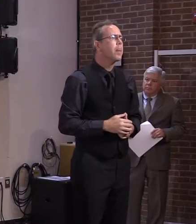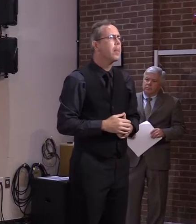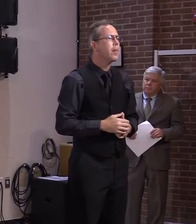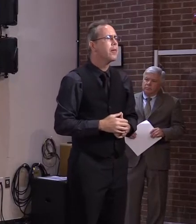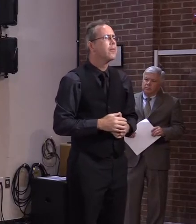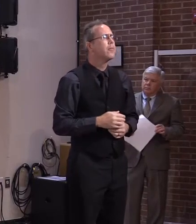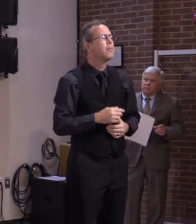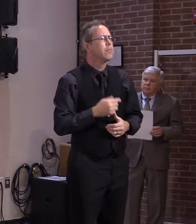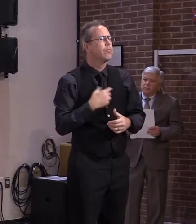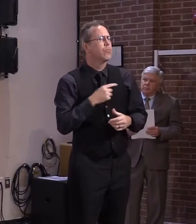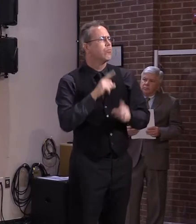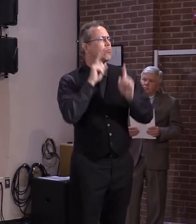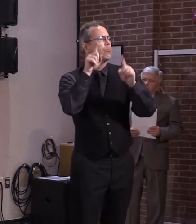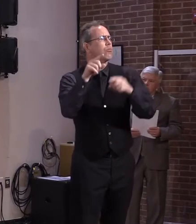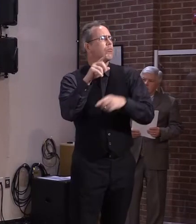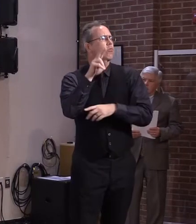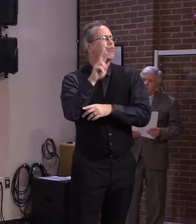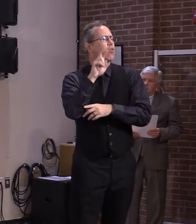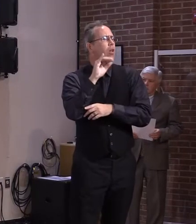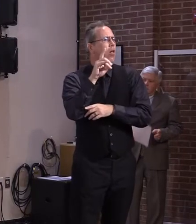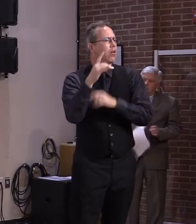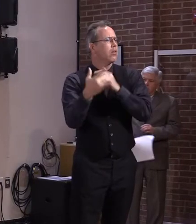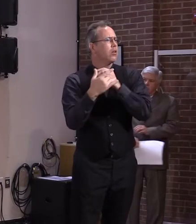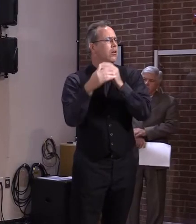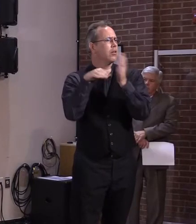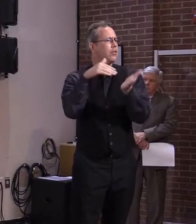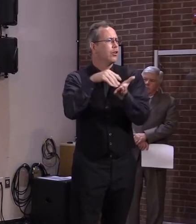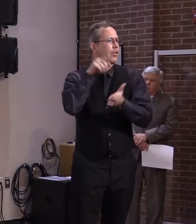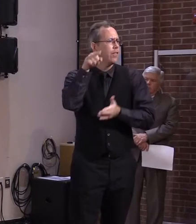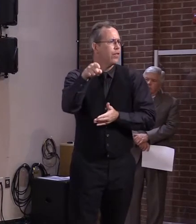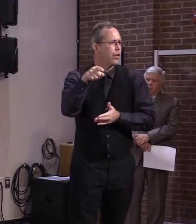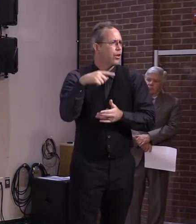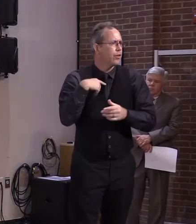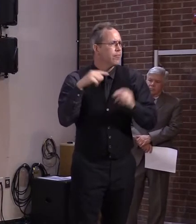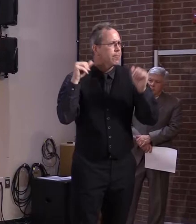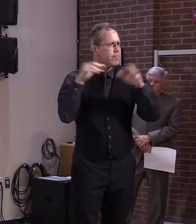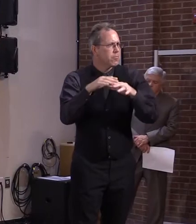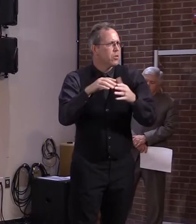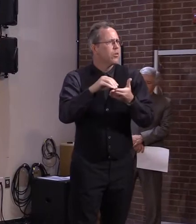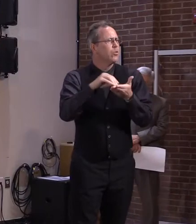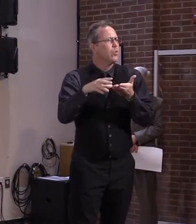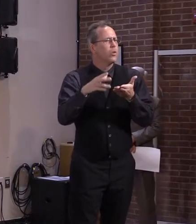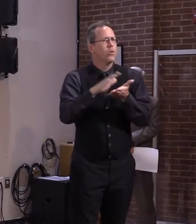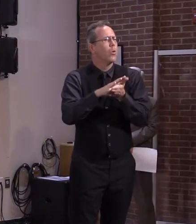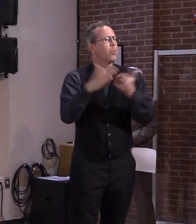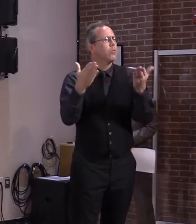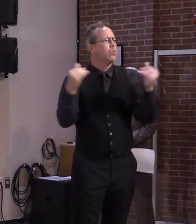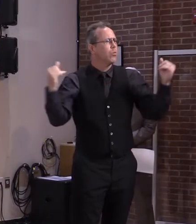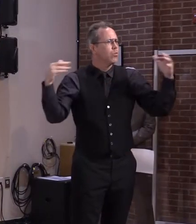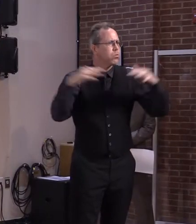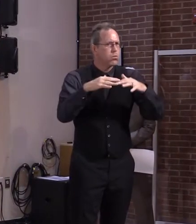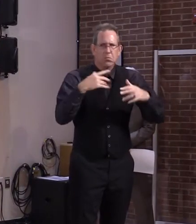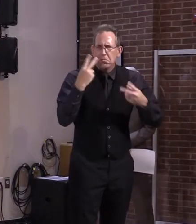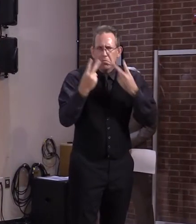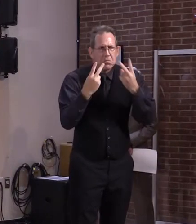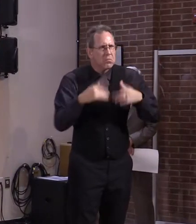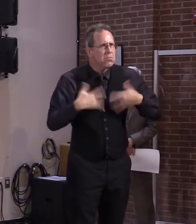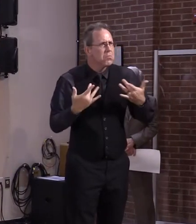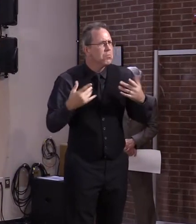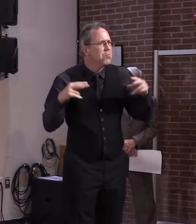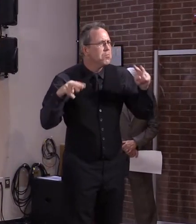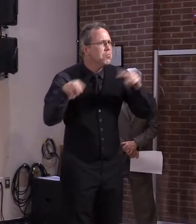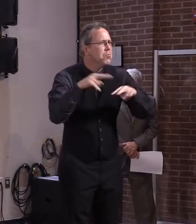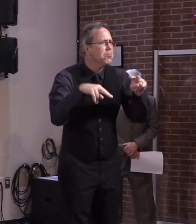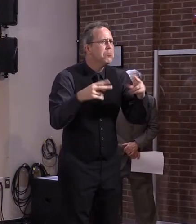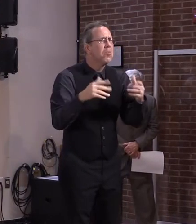person, both students and staff are very excited to be back in school in full in-person instruction and back in their programs, which do involve a lot of